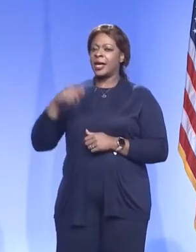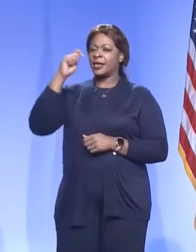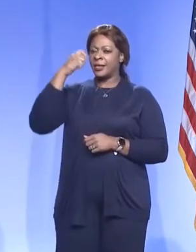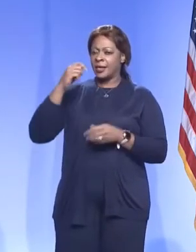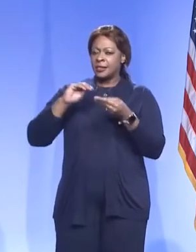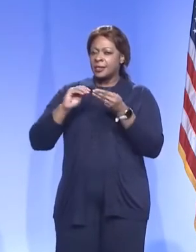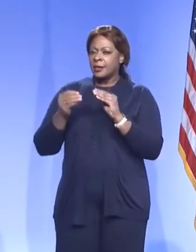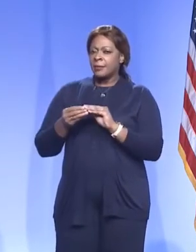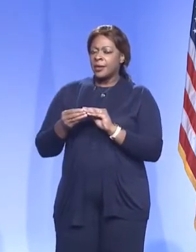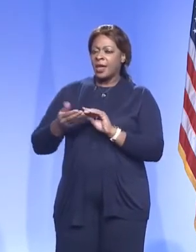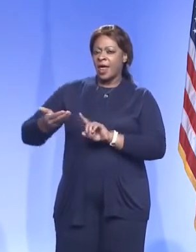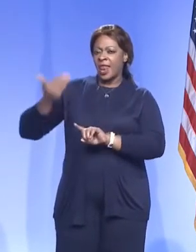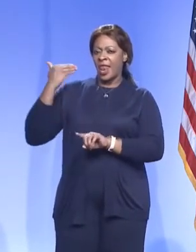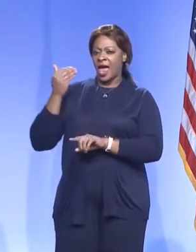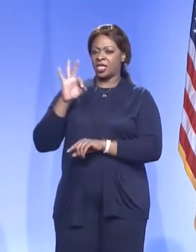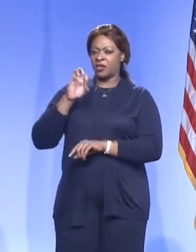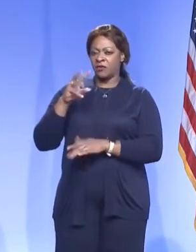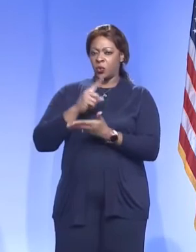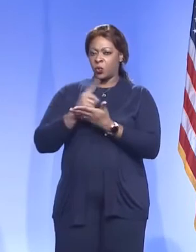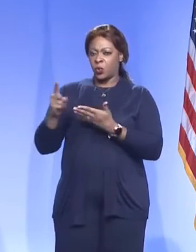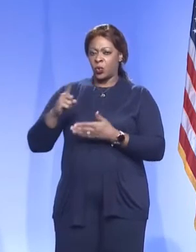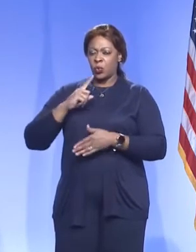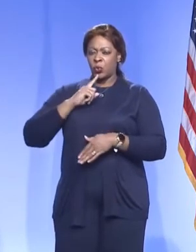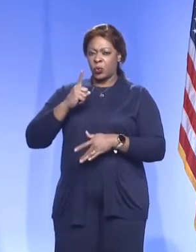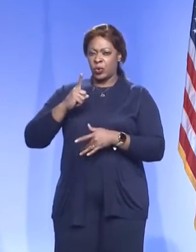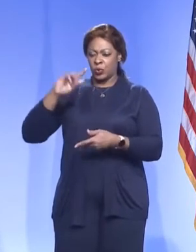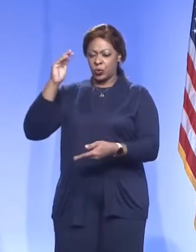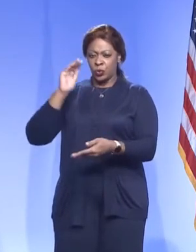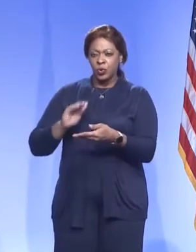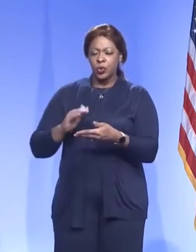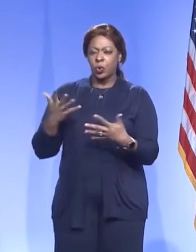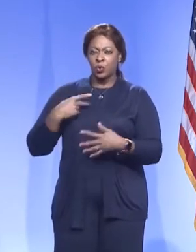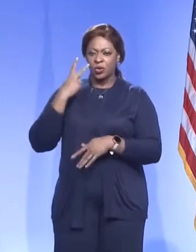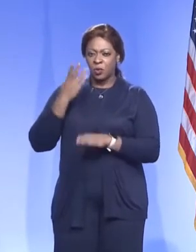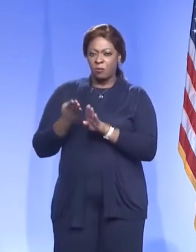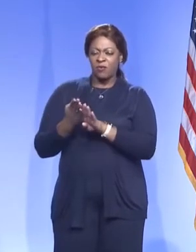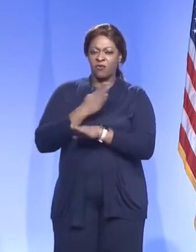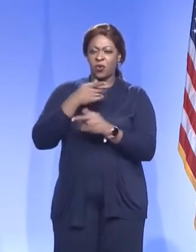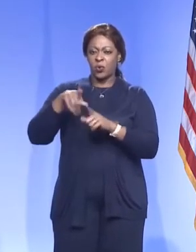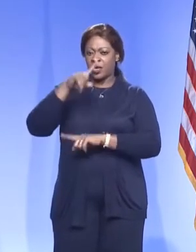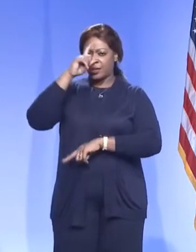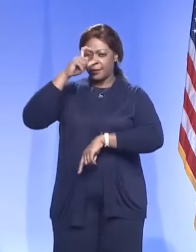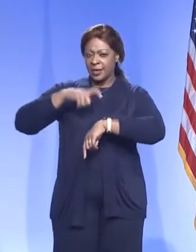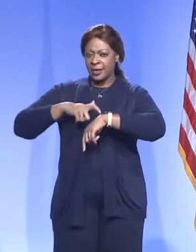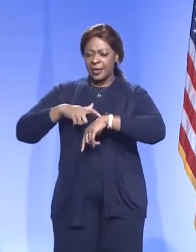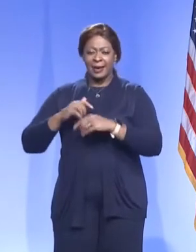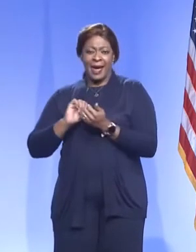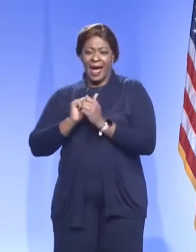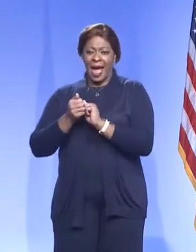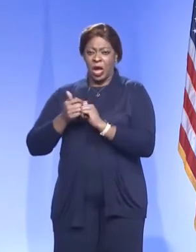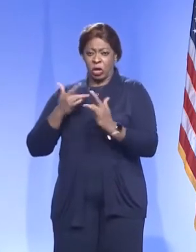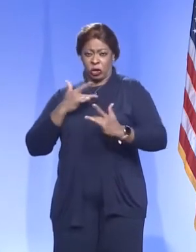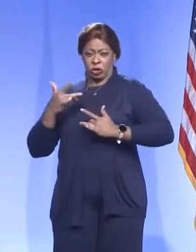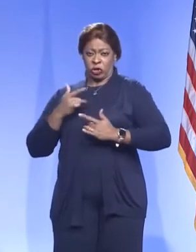the virus to be a high-risk activity, and we currently are not encouraging that at the time.